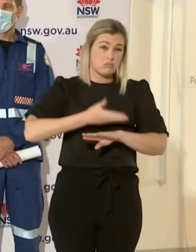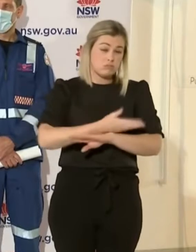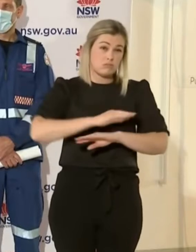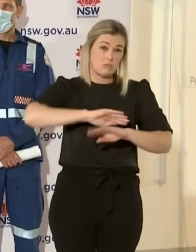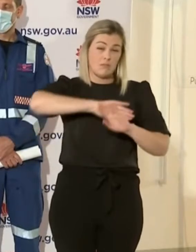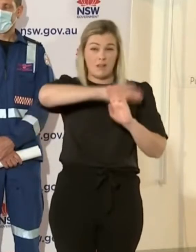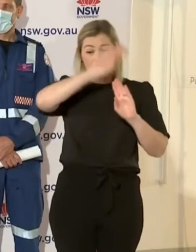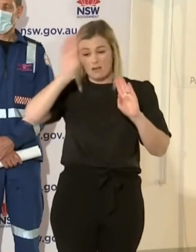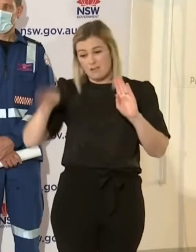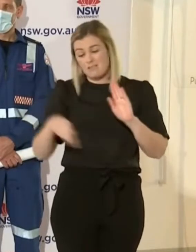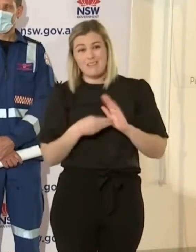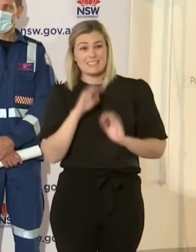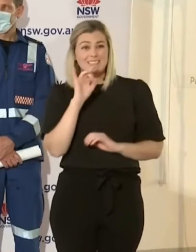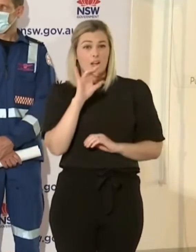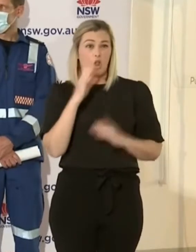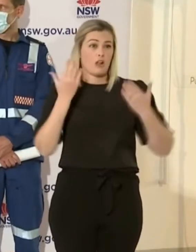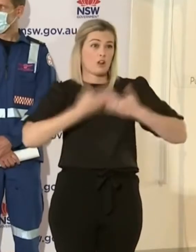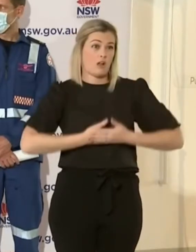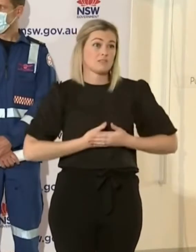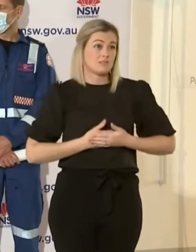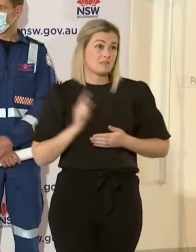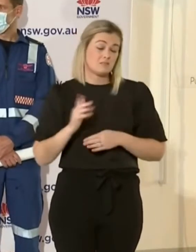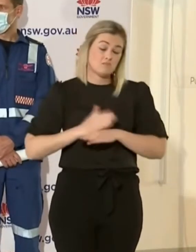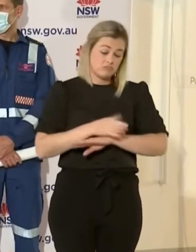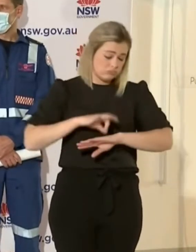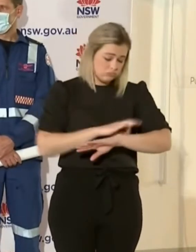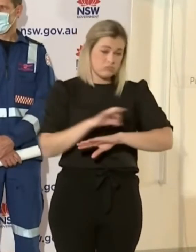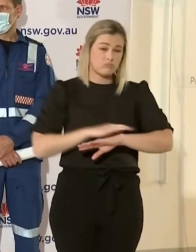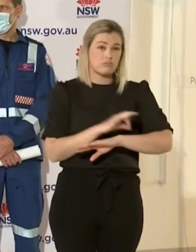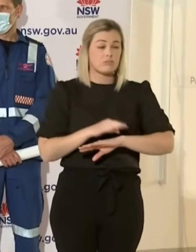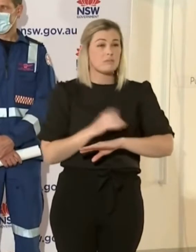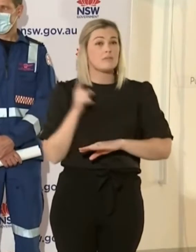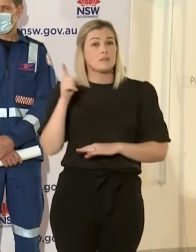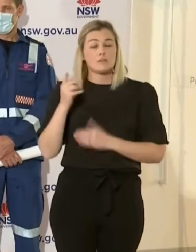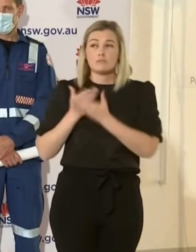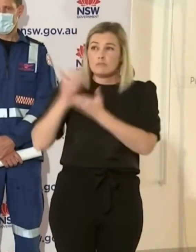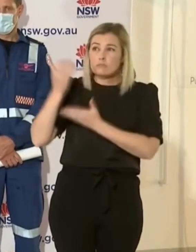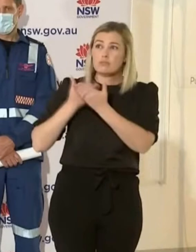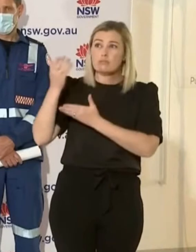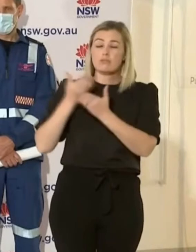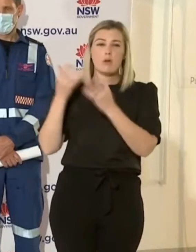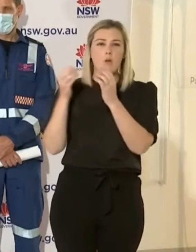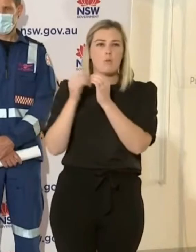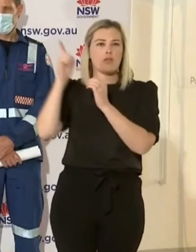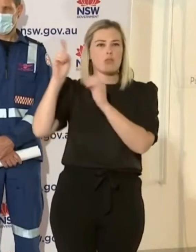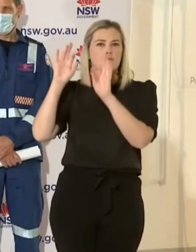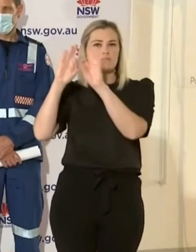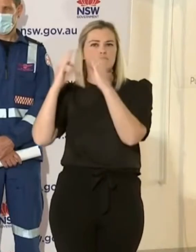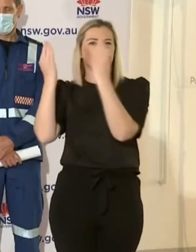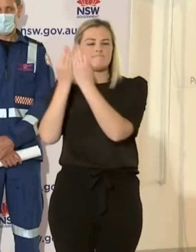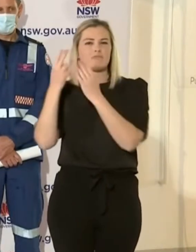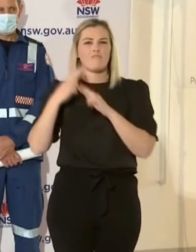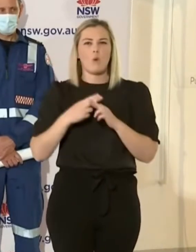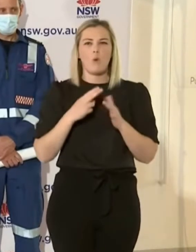night. And during those hours, she is constantly talking to the AHPPC, which is the group of infectious